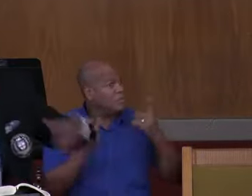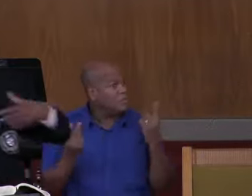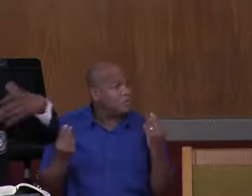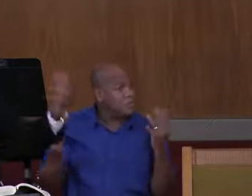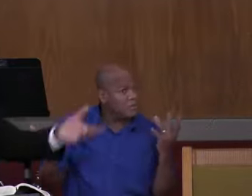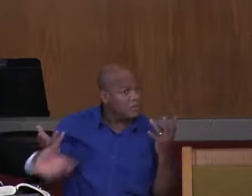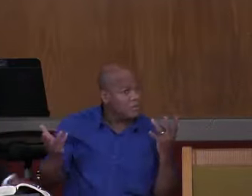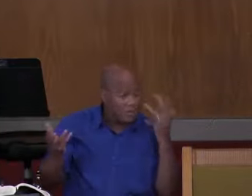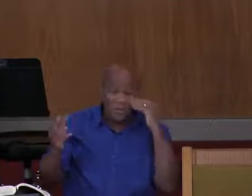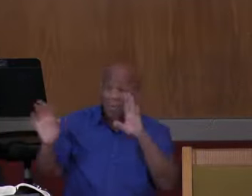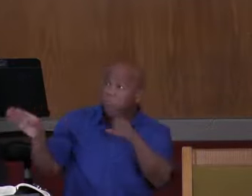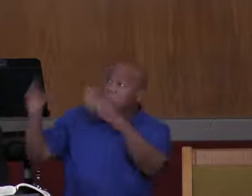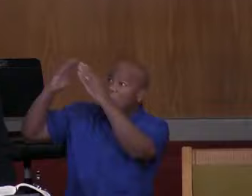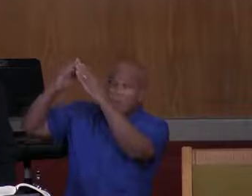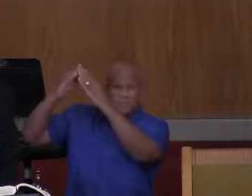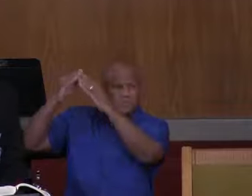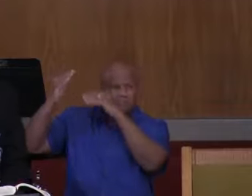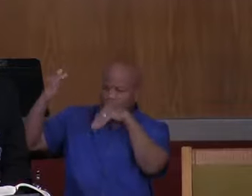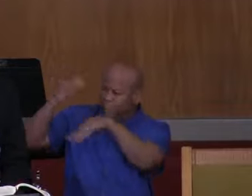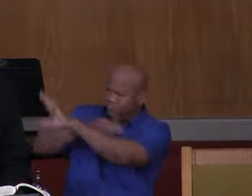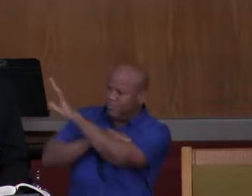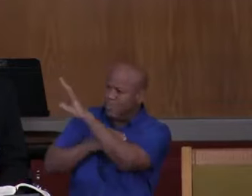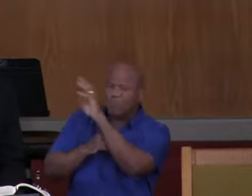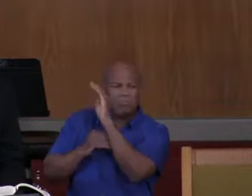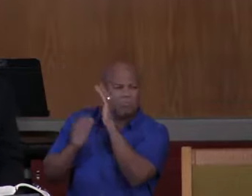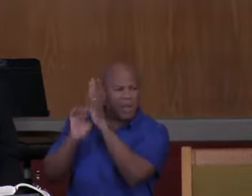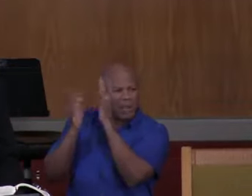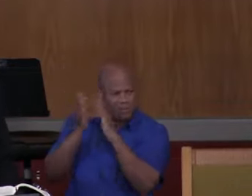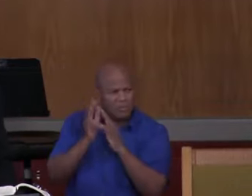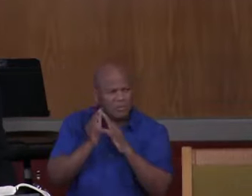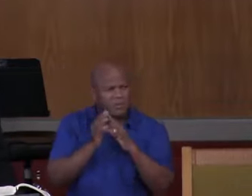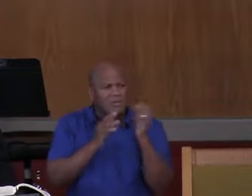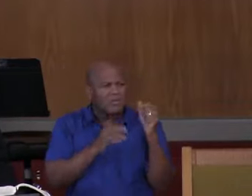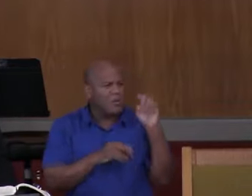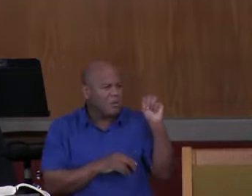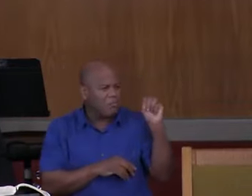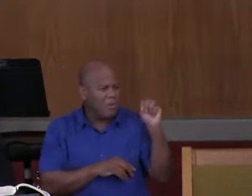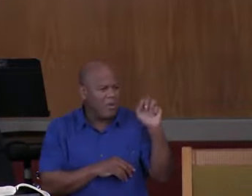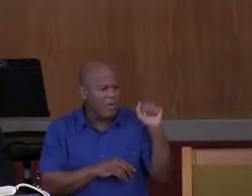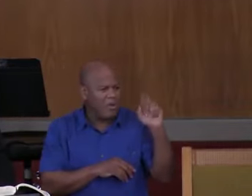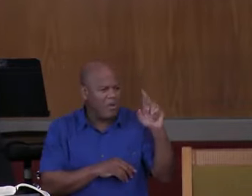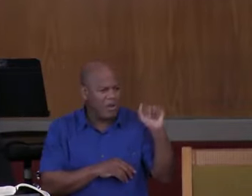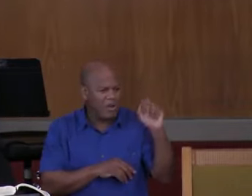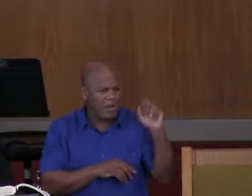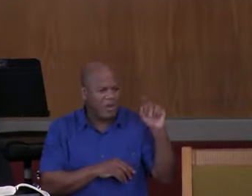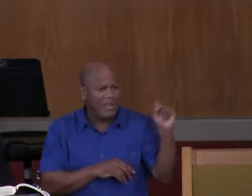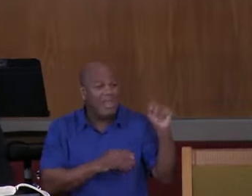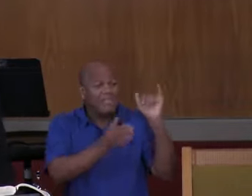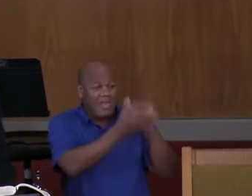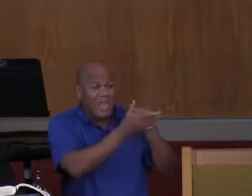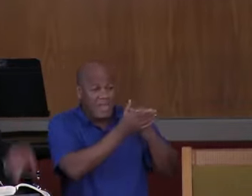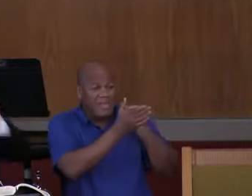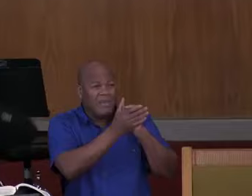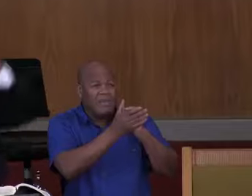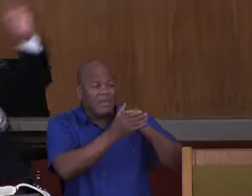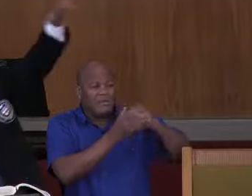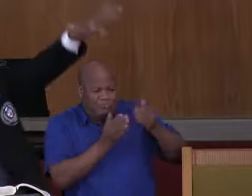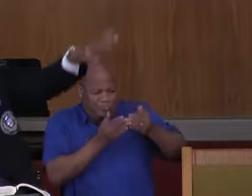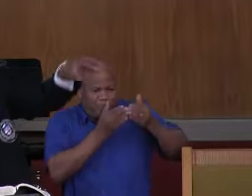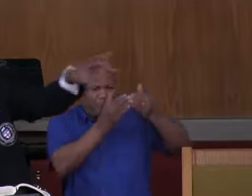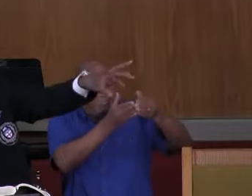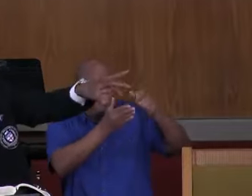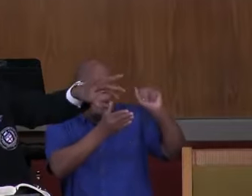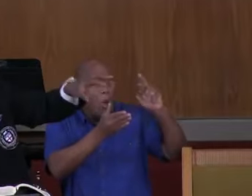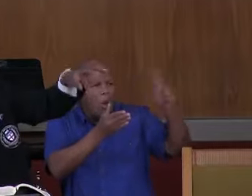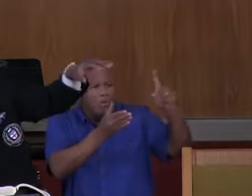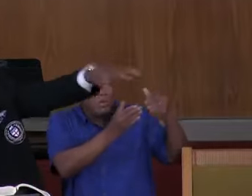know, mountains are all throughout the Bible. Mount Ararat in Genesis 8 is where Noah's ark actually landed. And look what happened. There was a rainbow